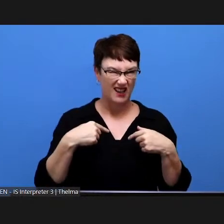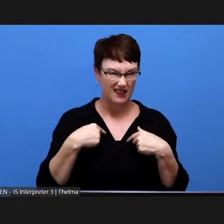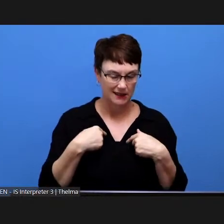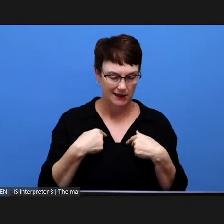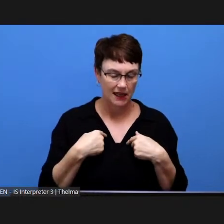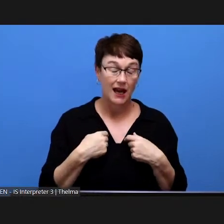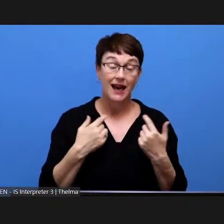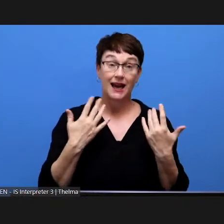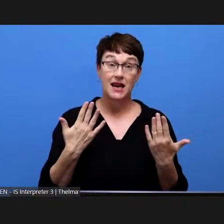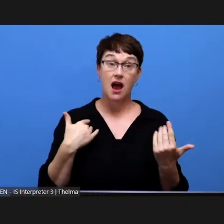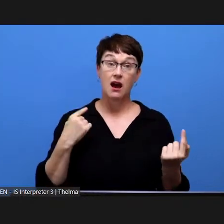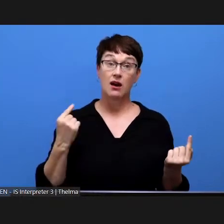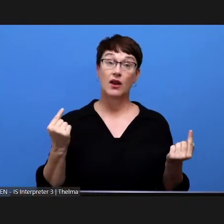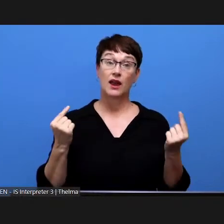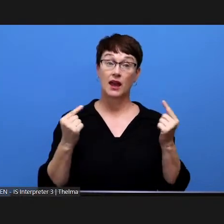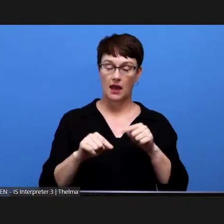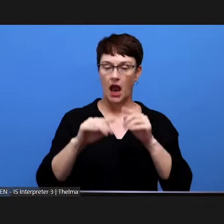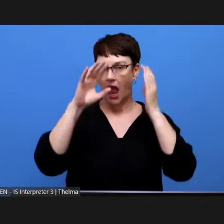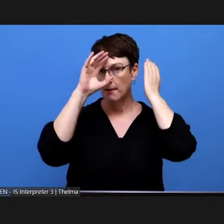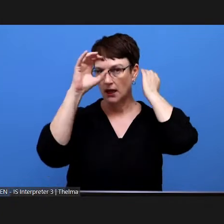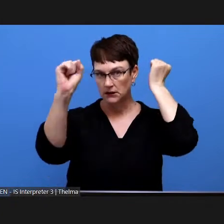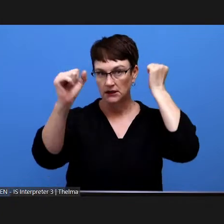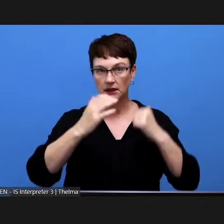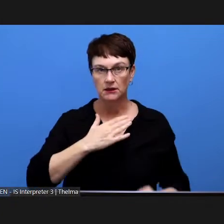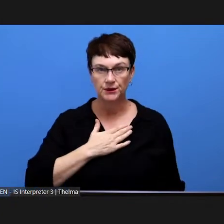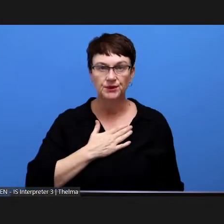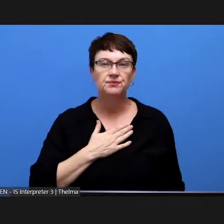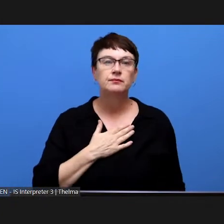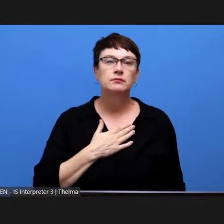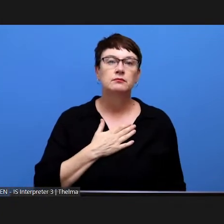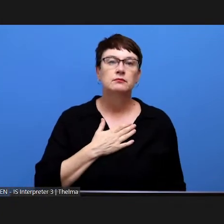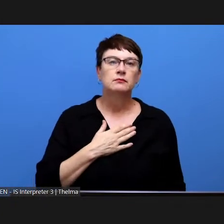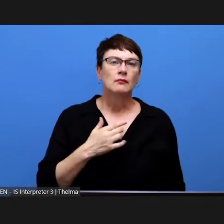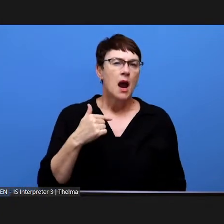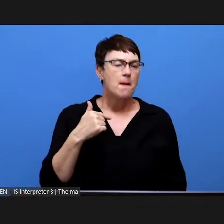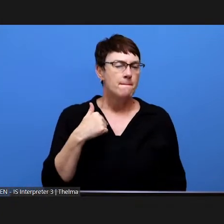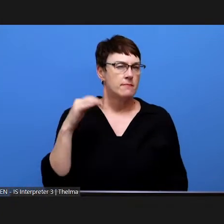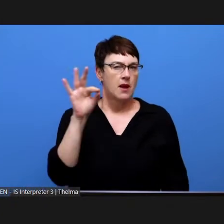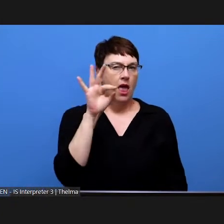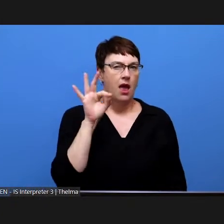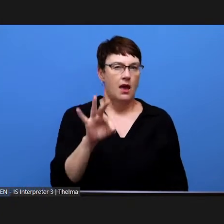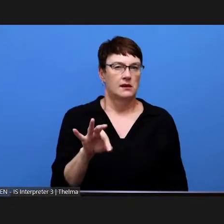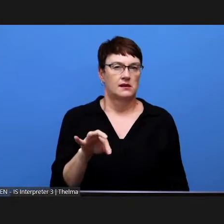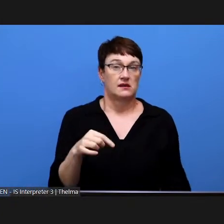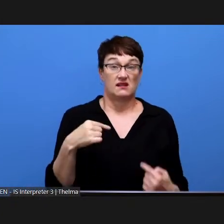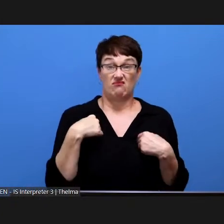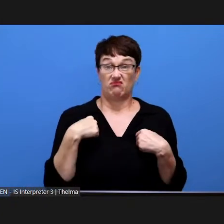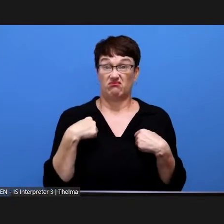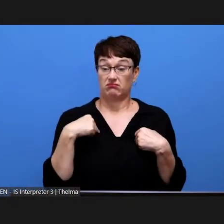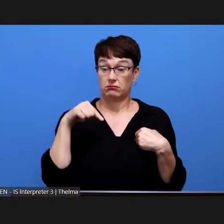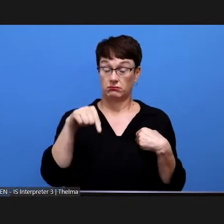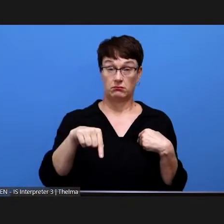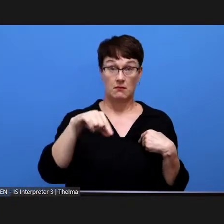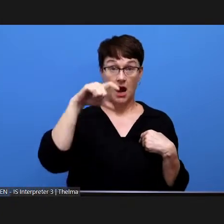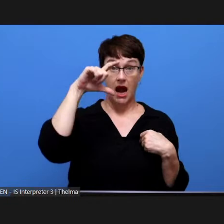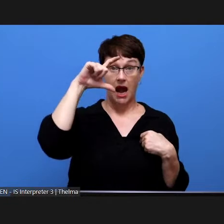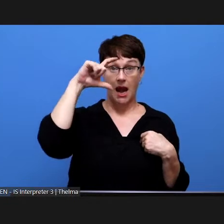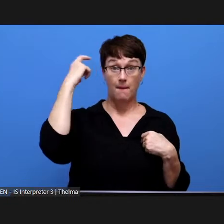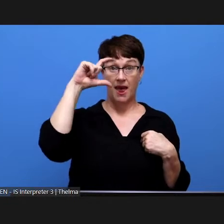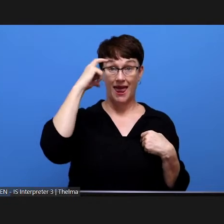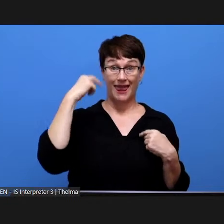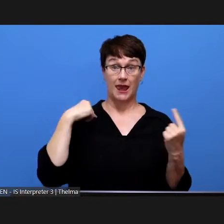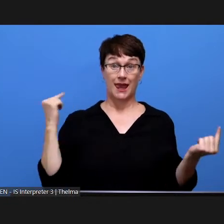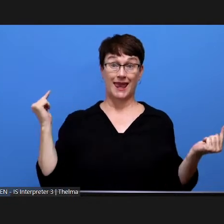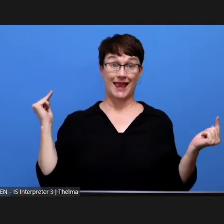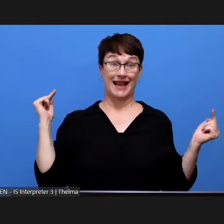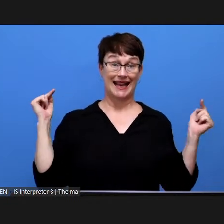been able to observe the reality that is present there in terms of local communities, the conglomeration, the congestion of